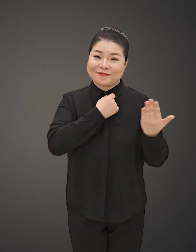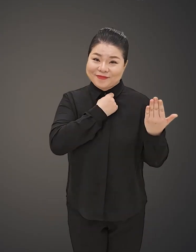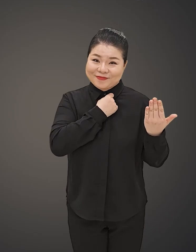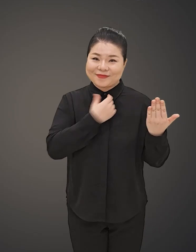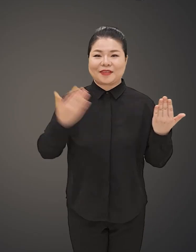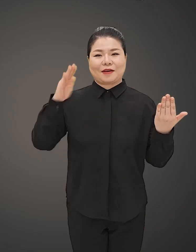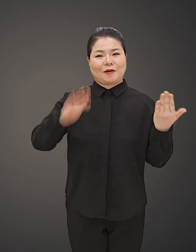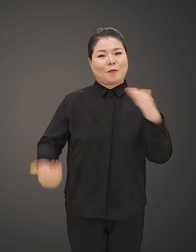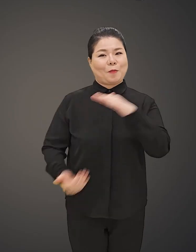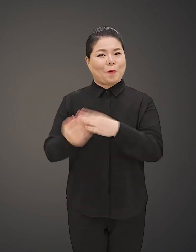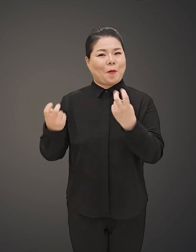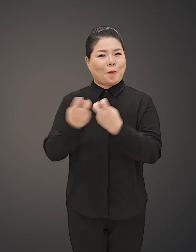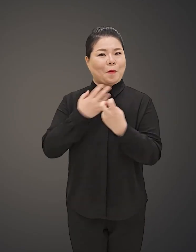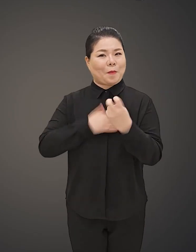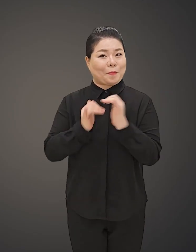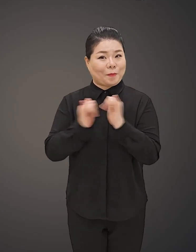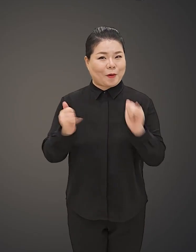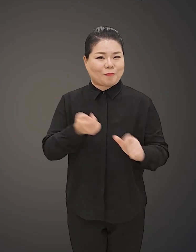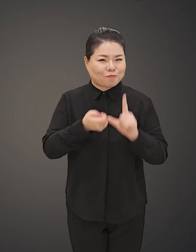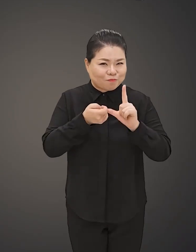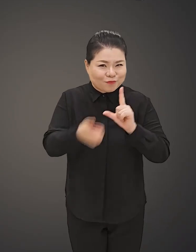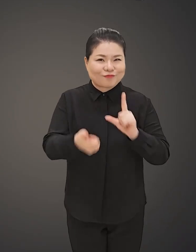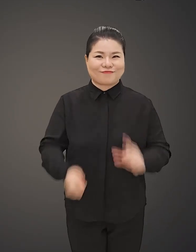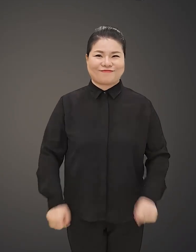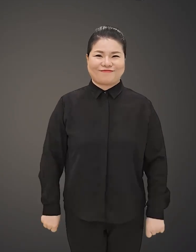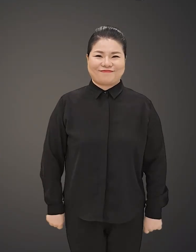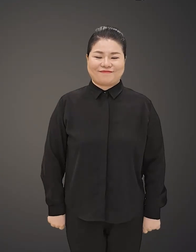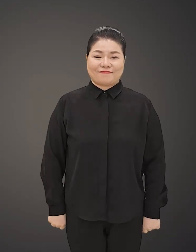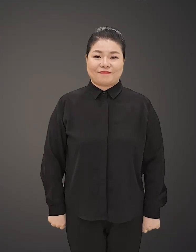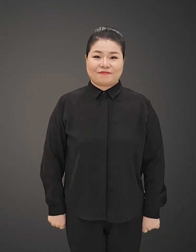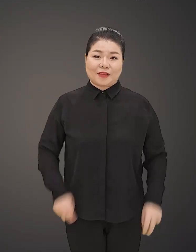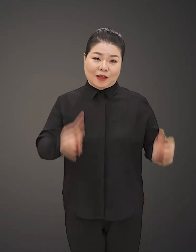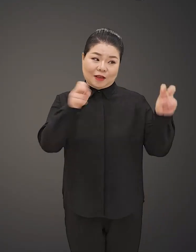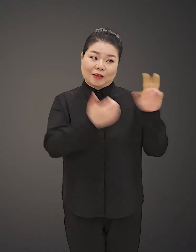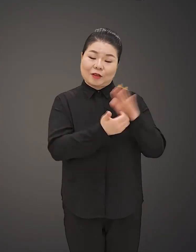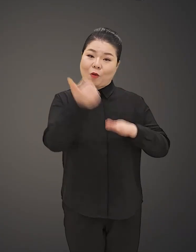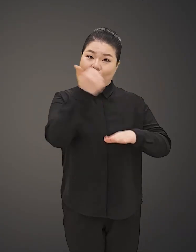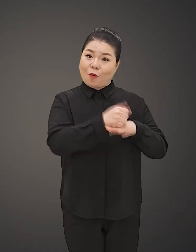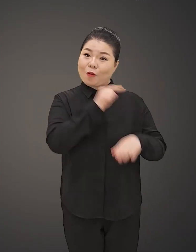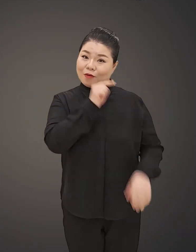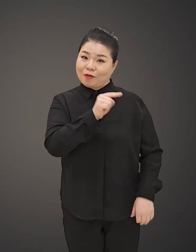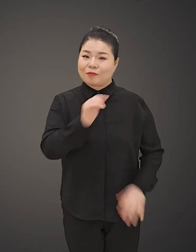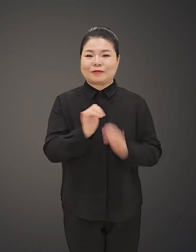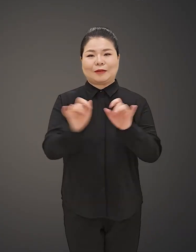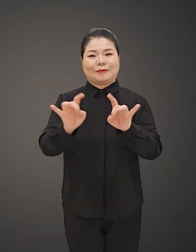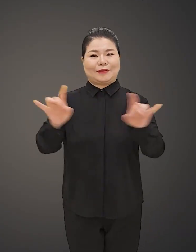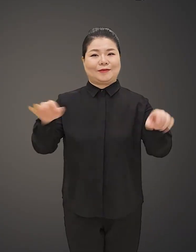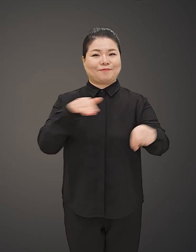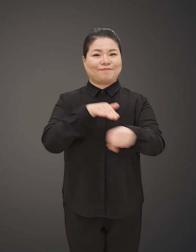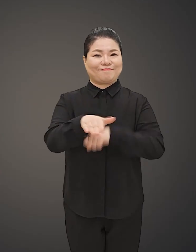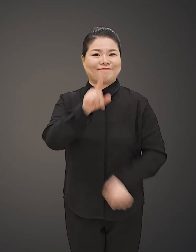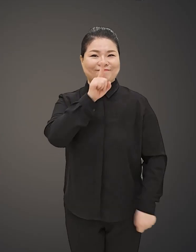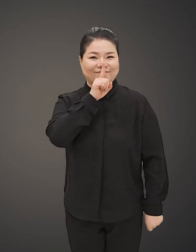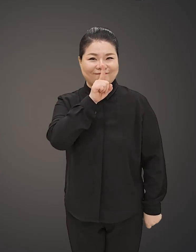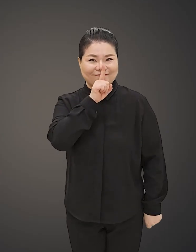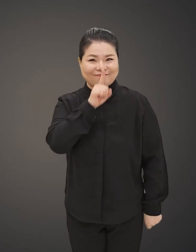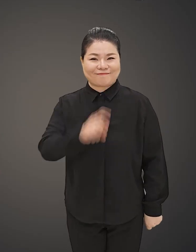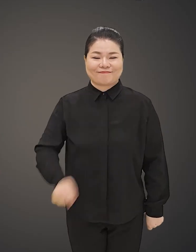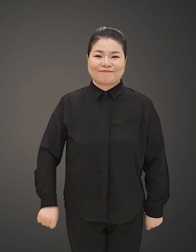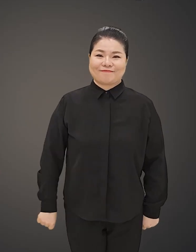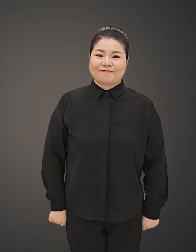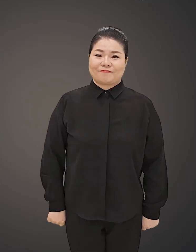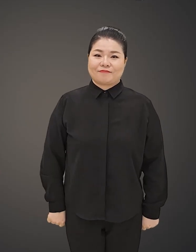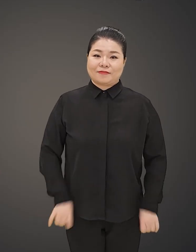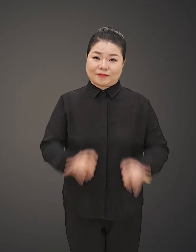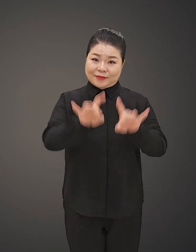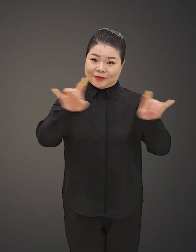something that everyone wants, but very few ever master. And of course, everyone has their own version of what success